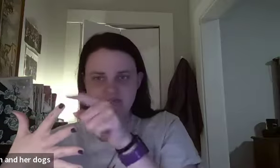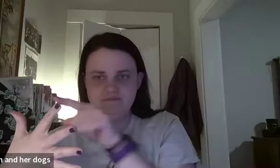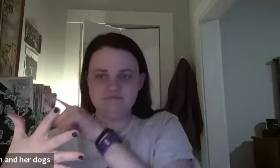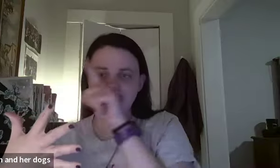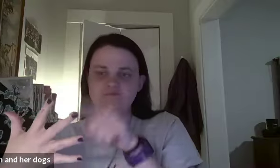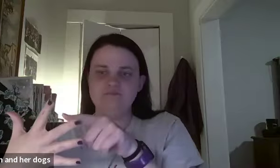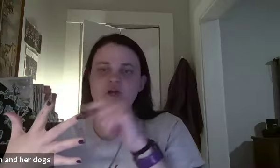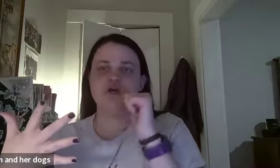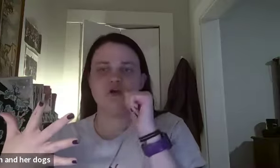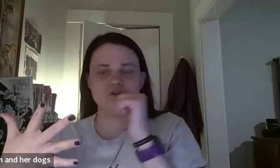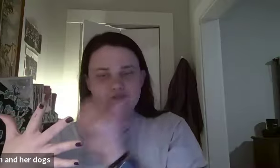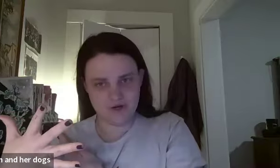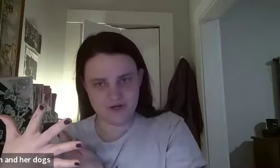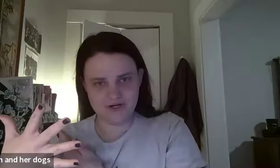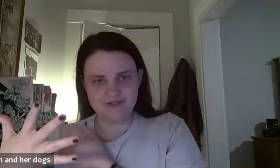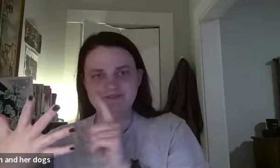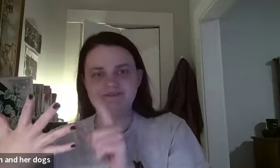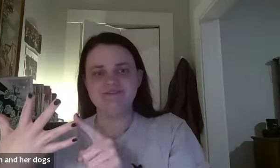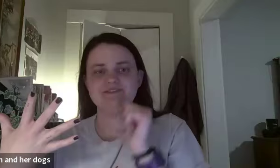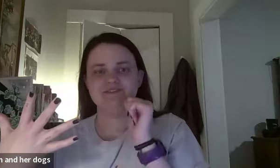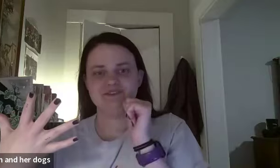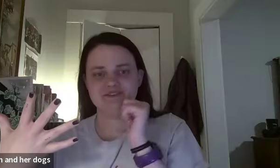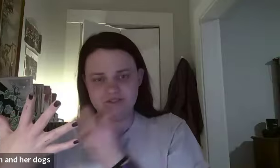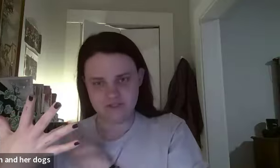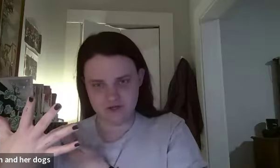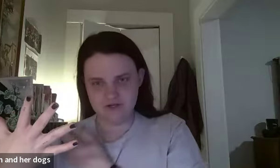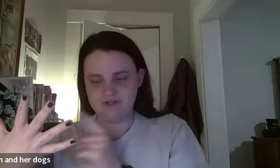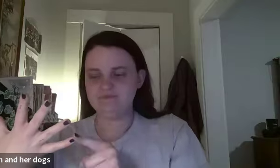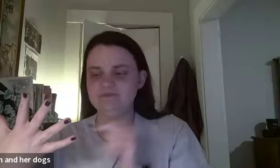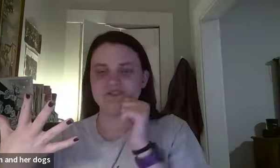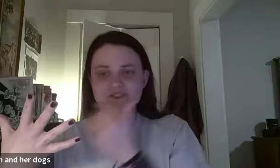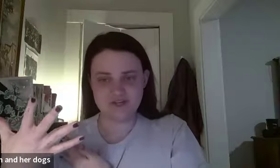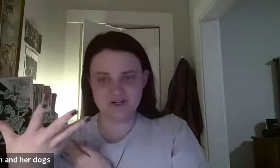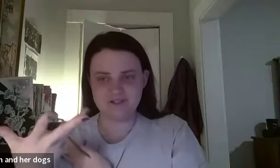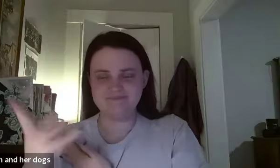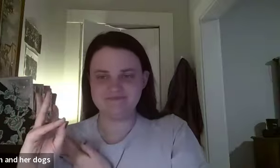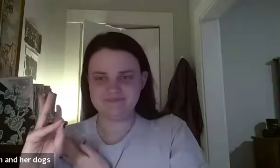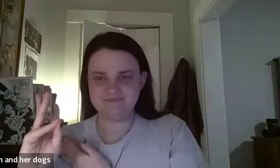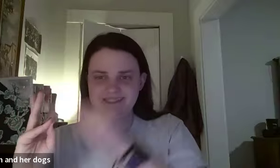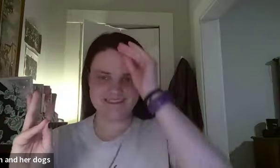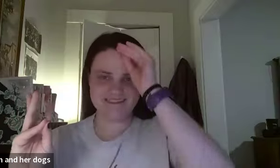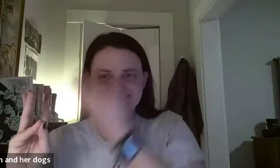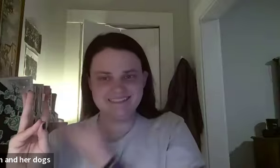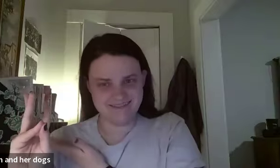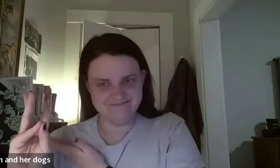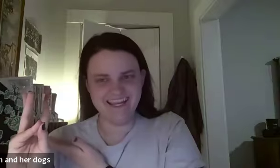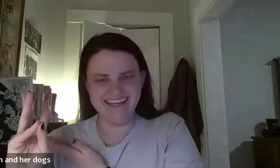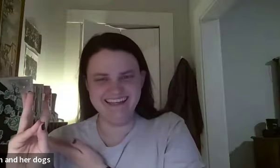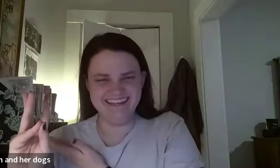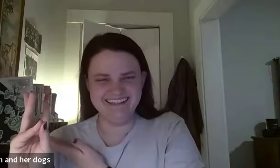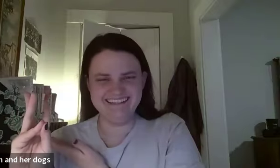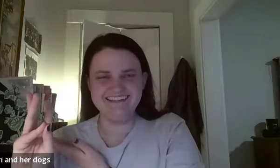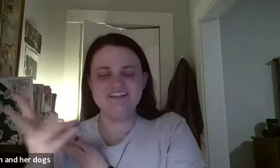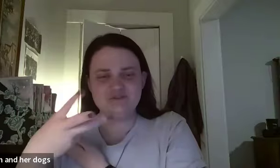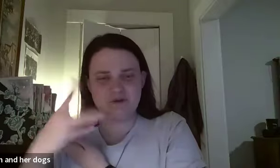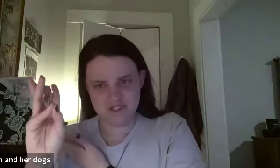husband, daughter, daughter, daughter, son. So I would